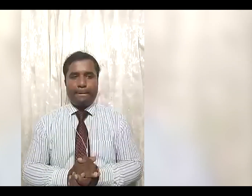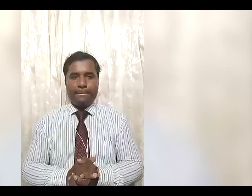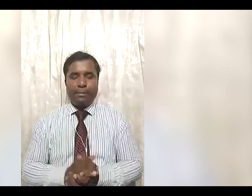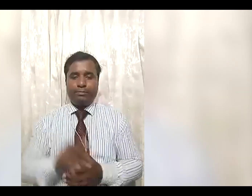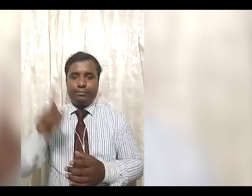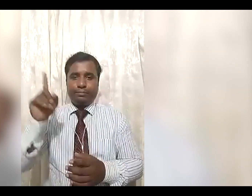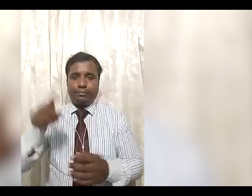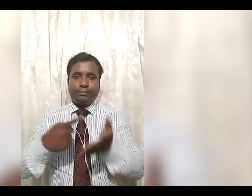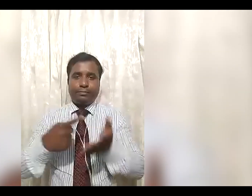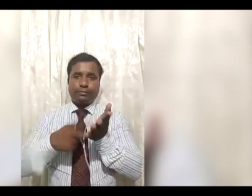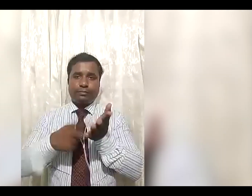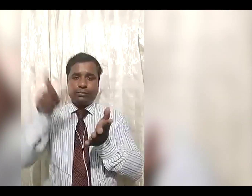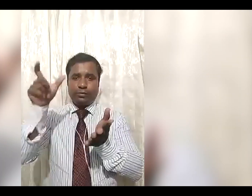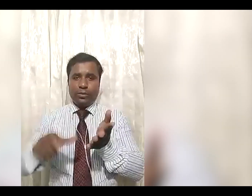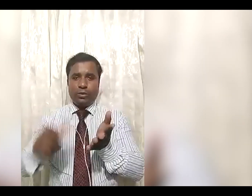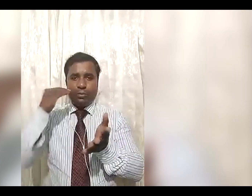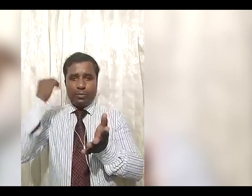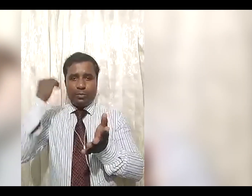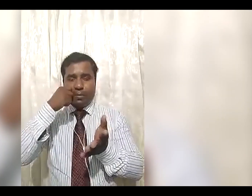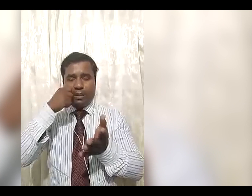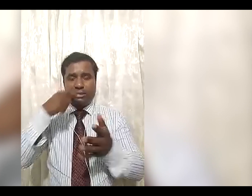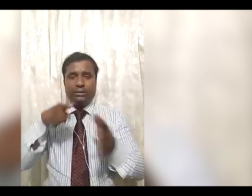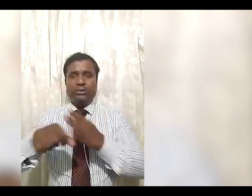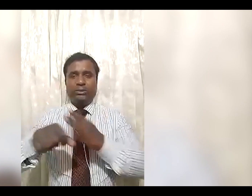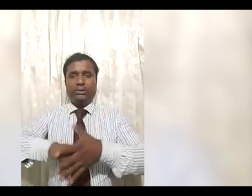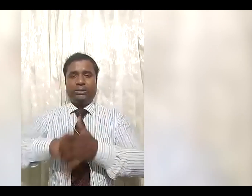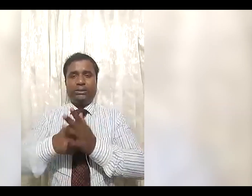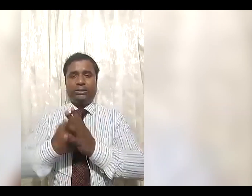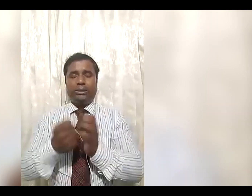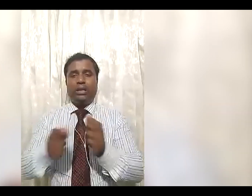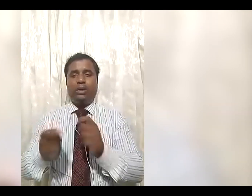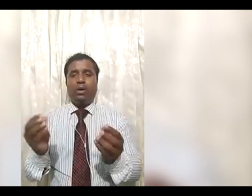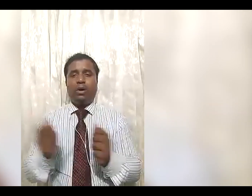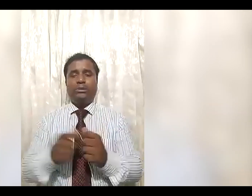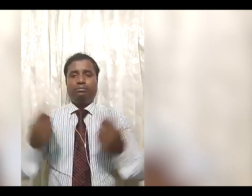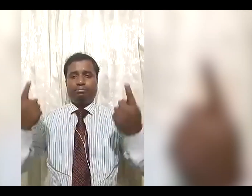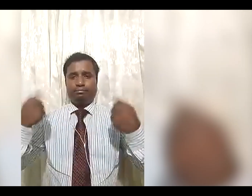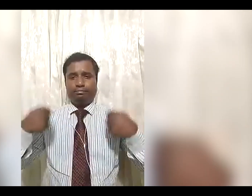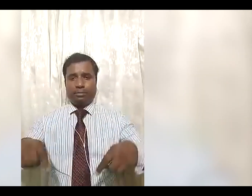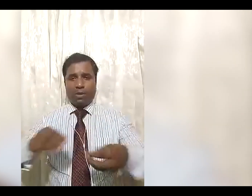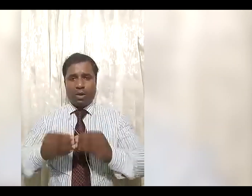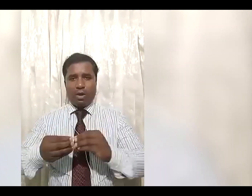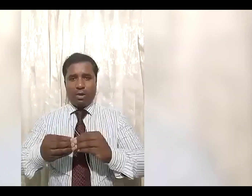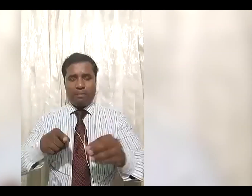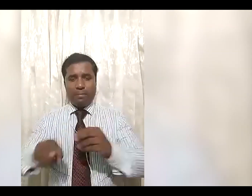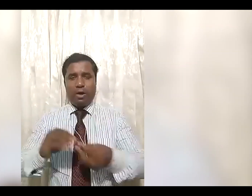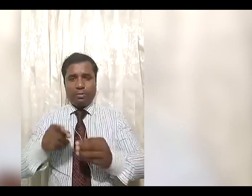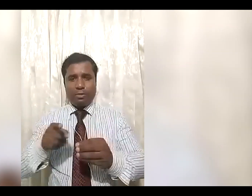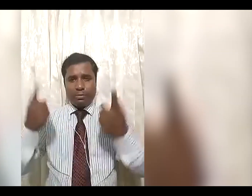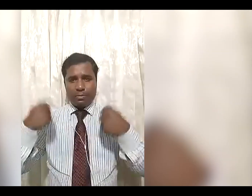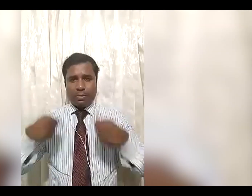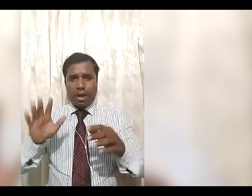every disabled people have unique challenges. They think the physical barriers only the barriers, the invisible